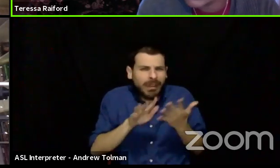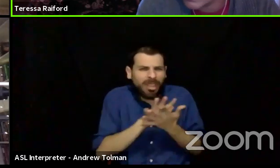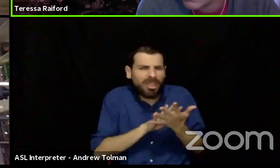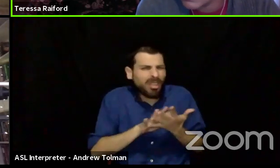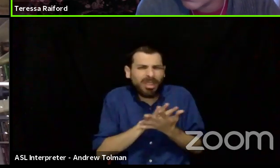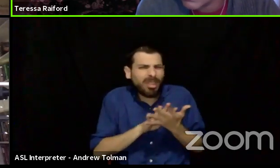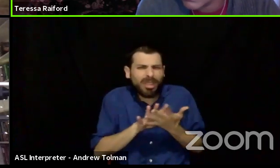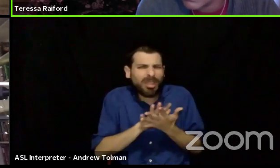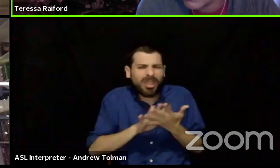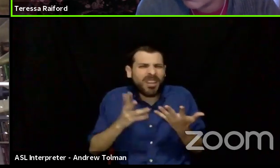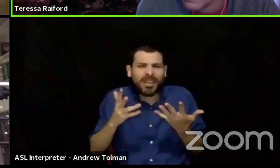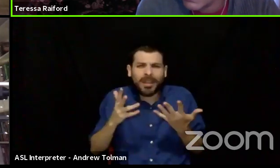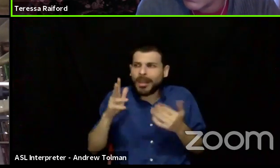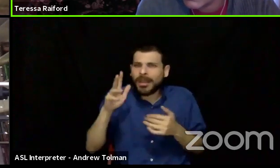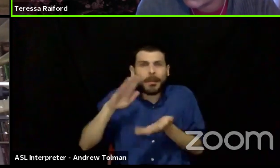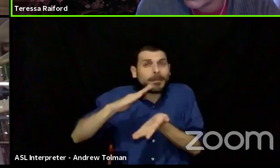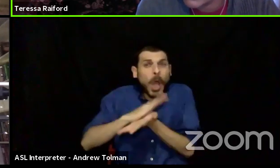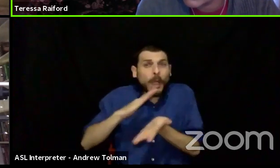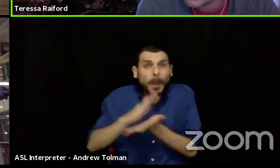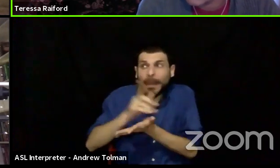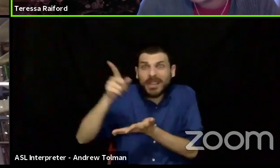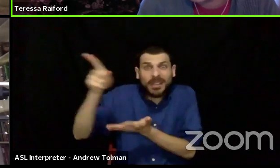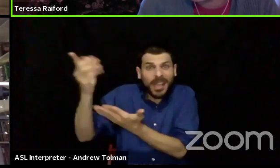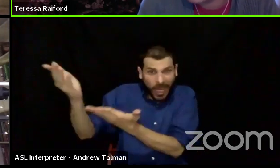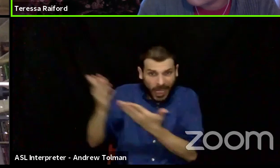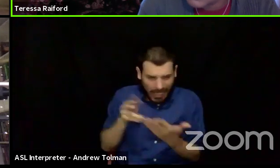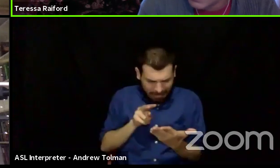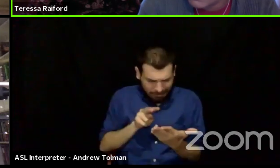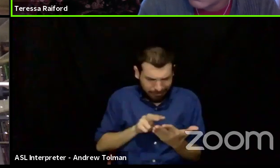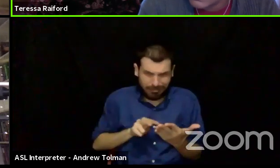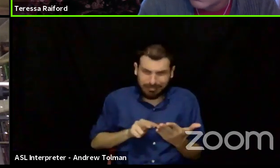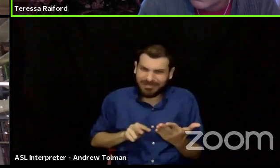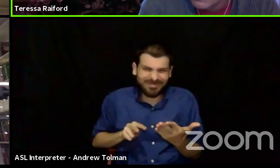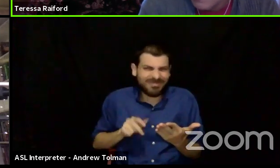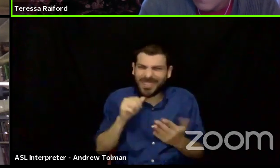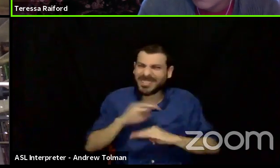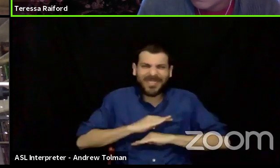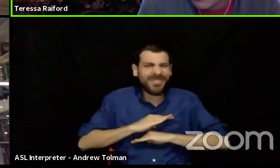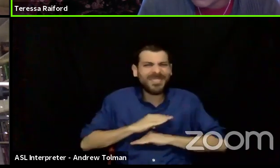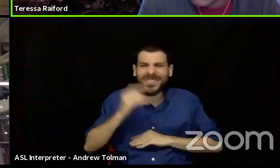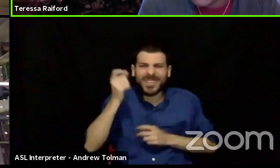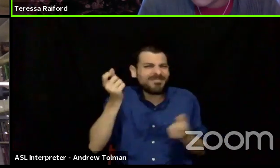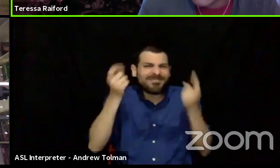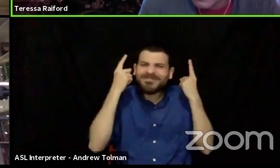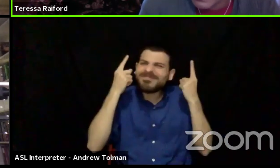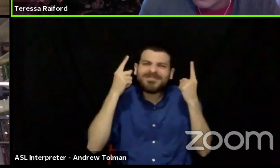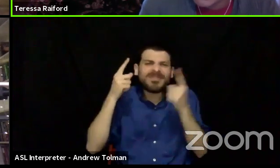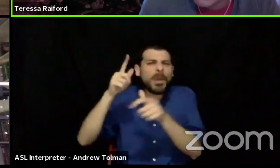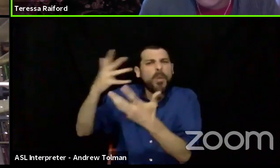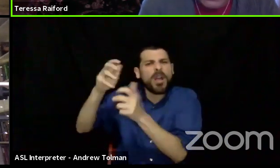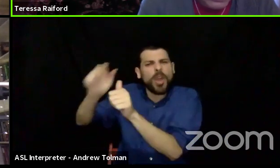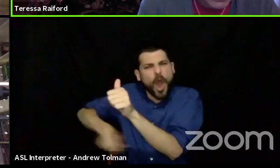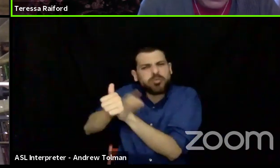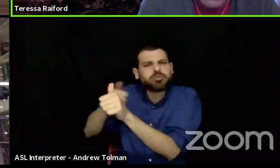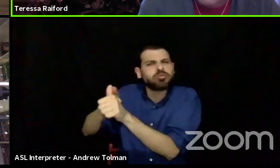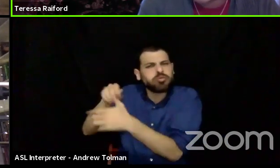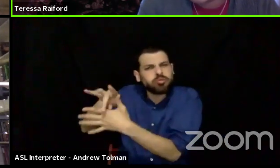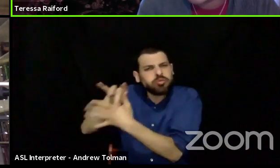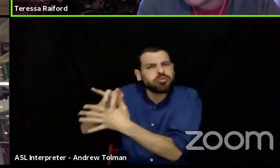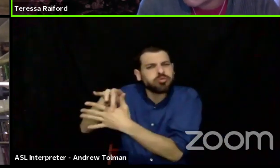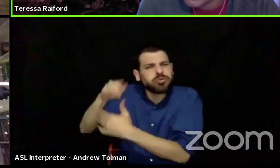looking at the documents doesn't give me any satisfaction that I'm aware of what's happening. If that's the long term, everybody's